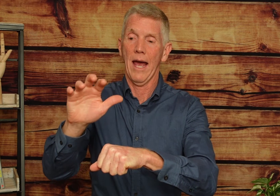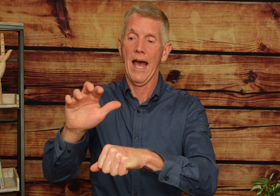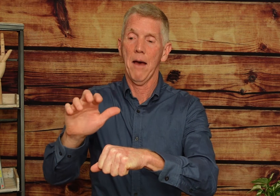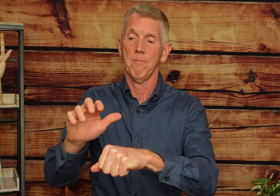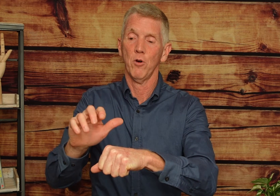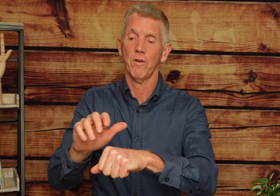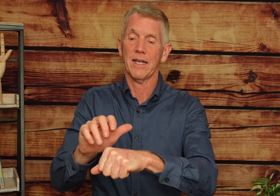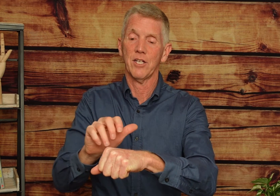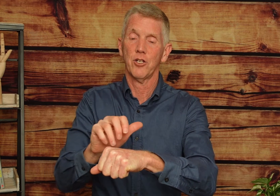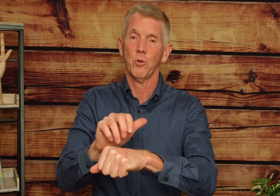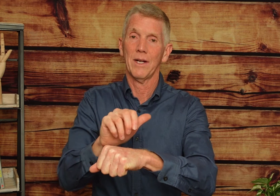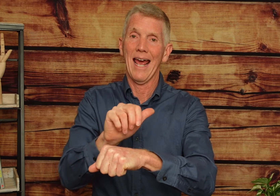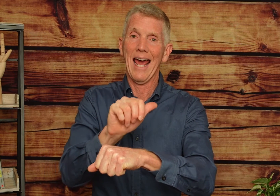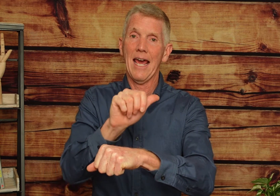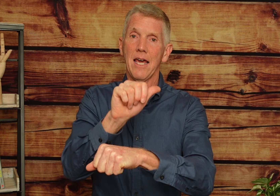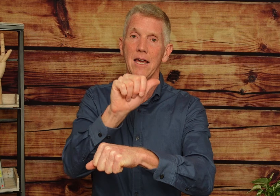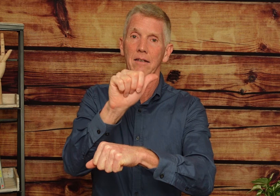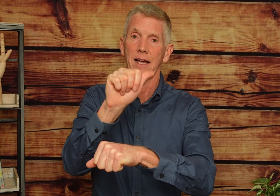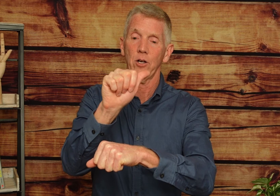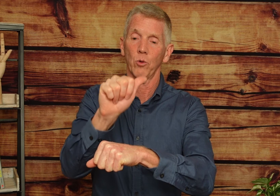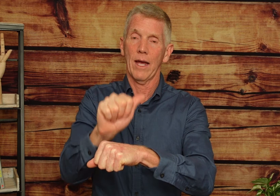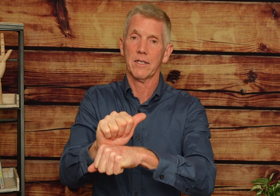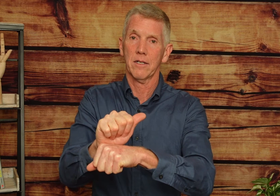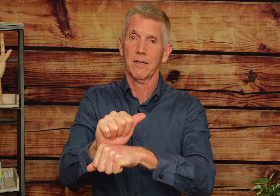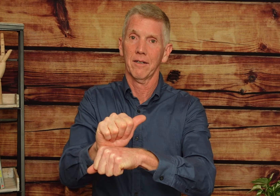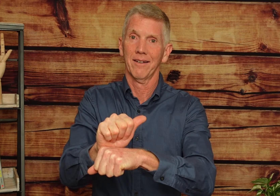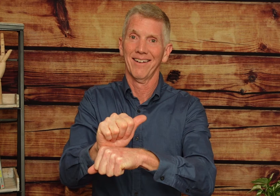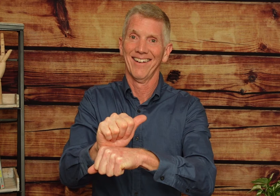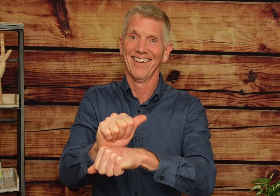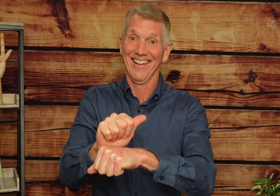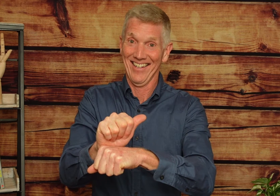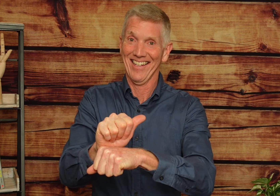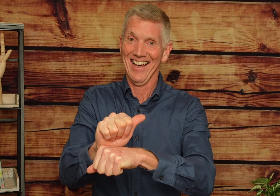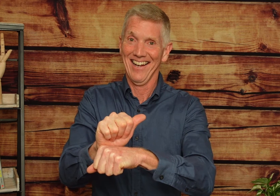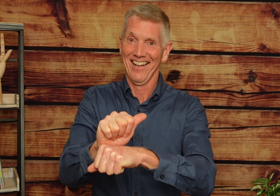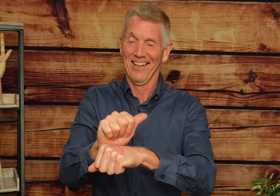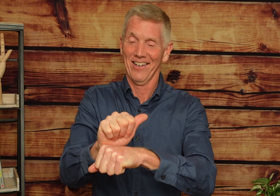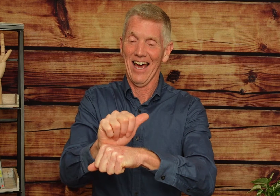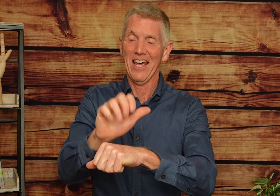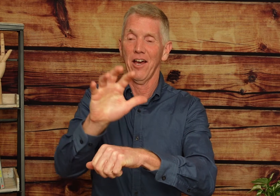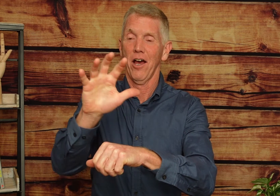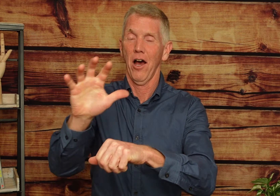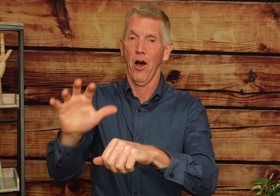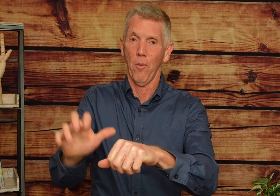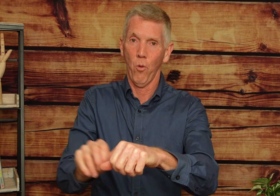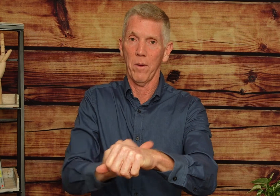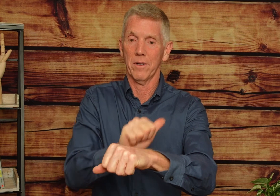Grab, move it into an A, and let it rest. Did you get that? Okay. Appointment.